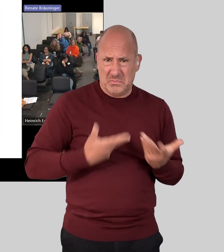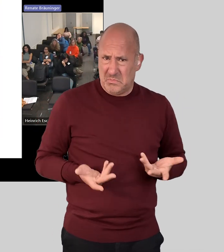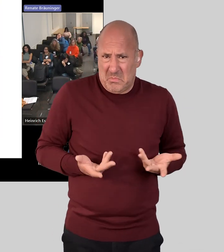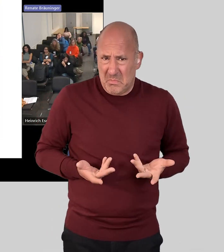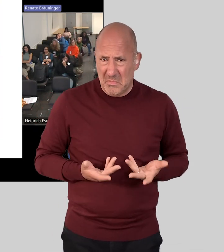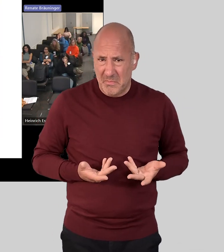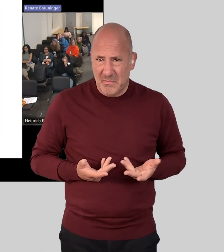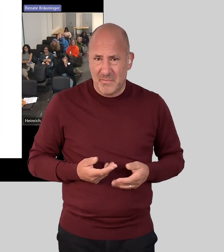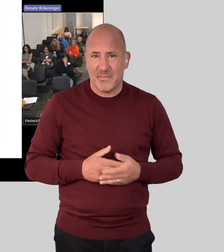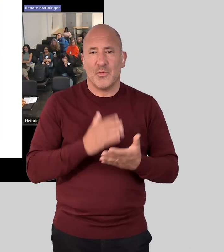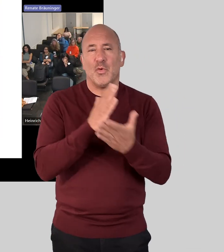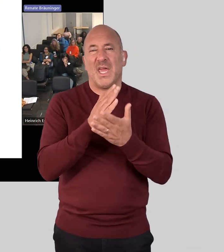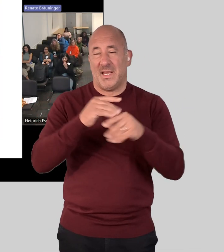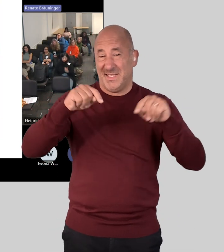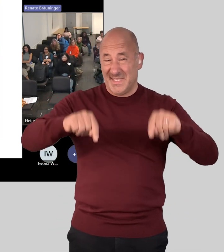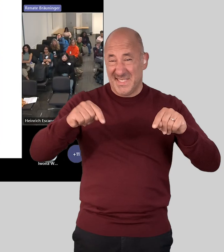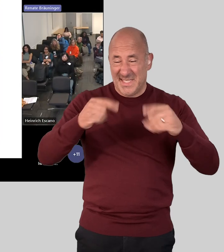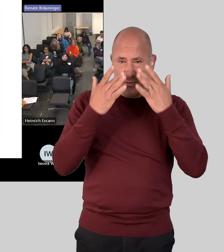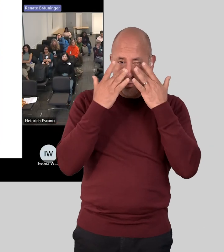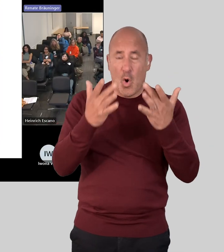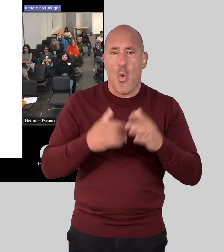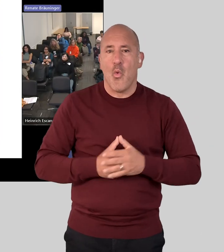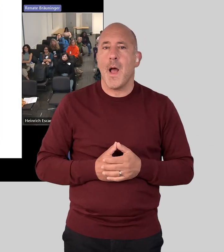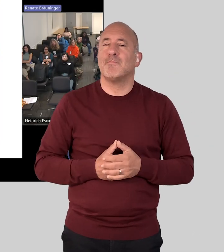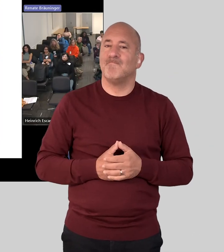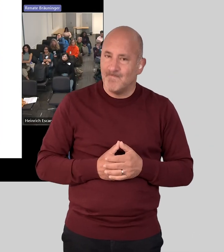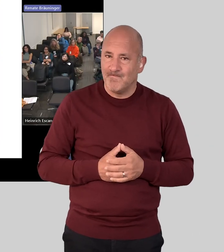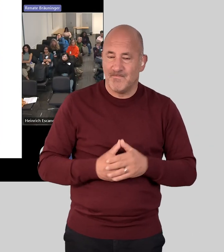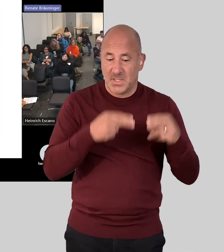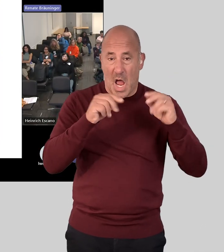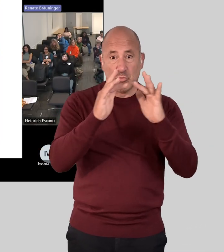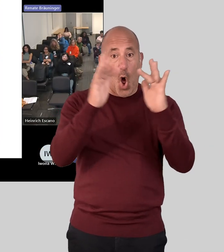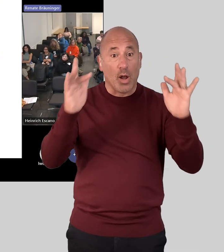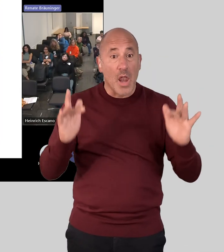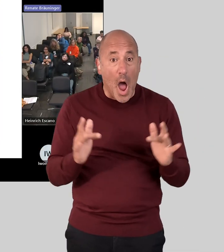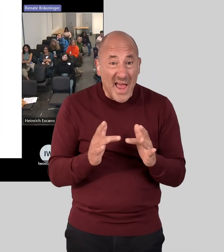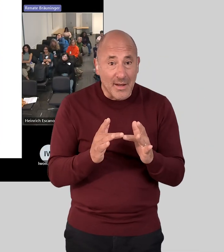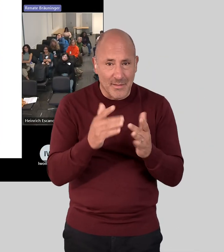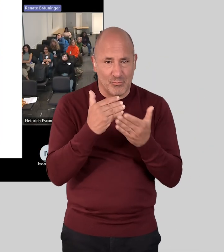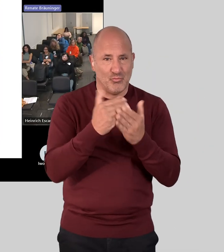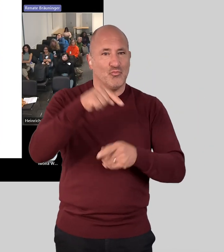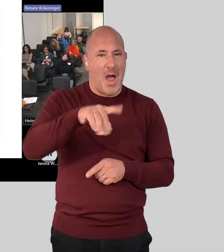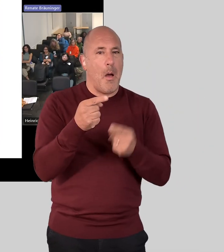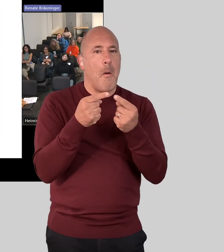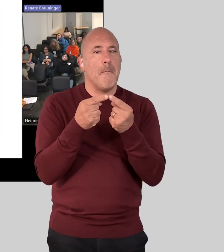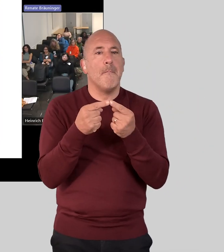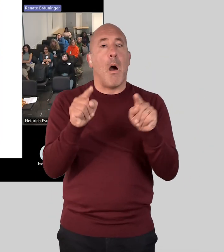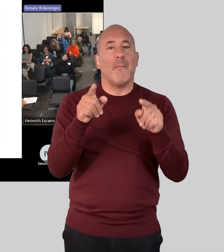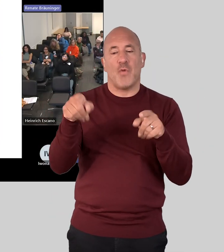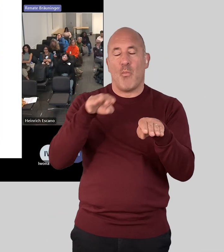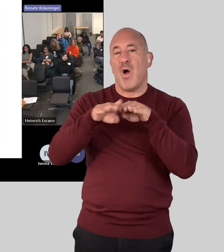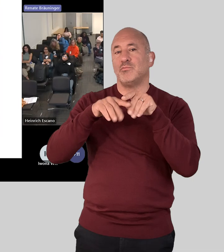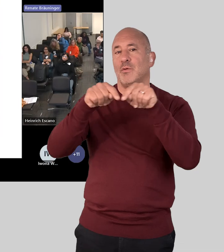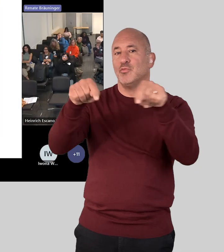the dance profession. The incident, however, has shown that sharing dance online differs considerably from sharing dance in